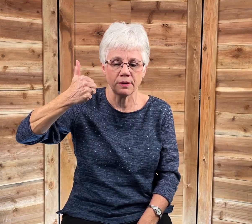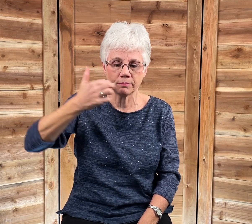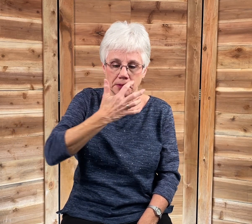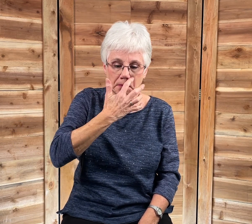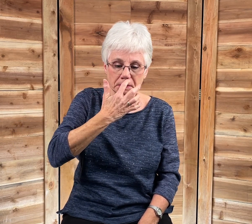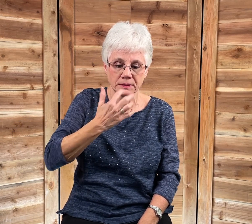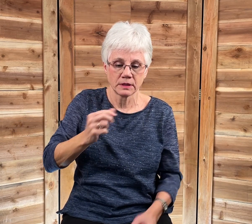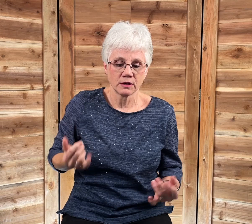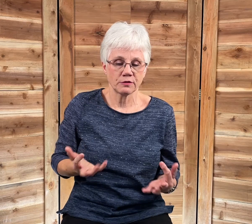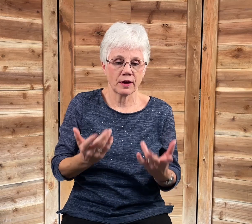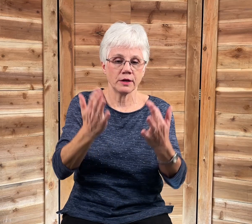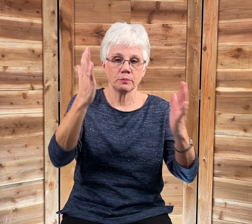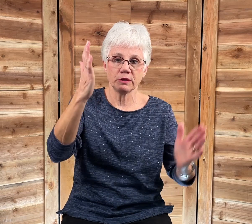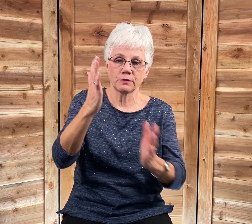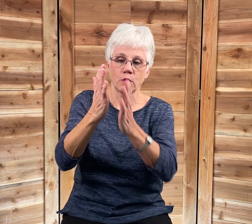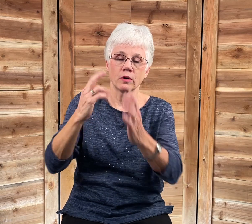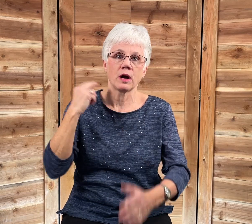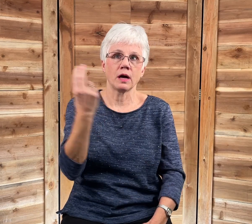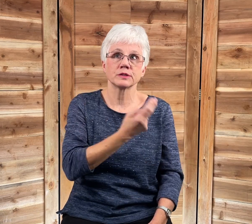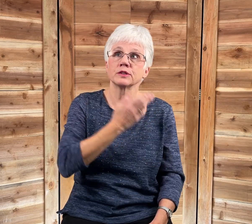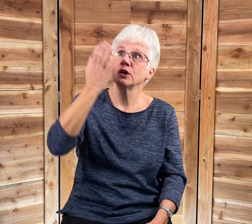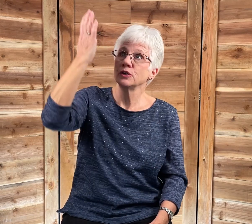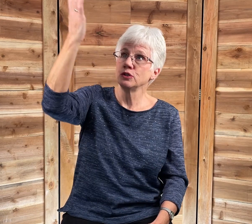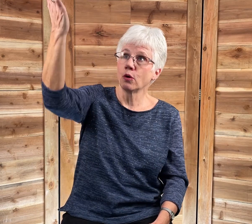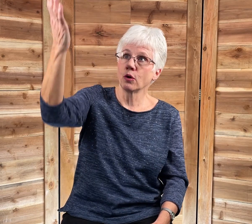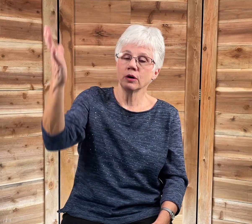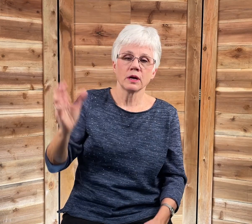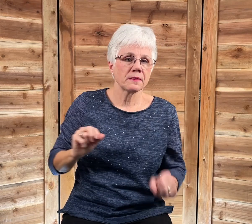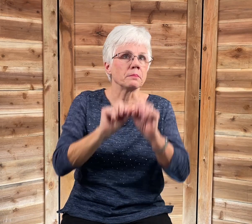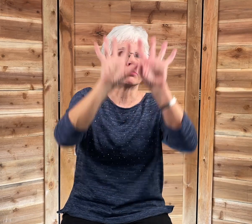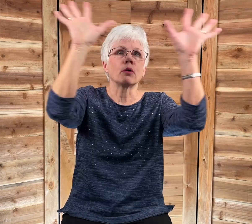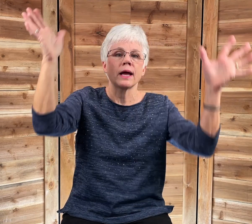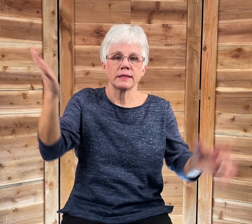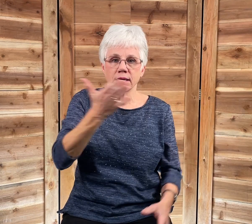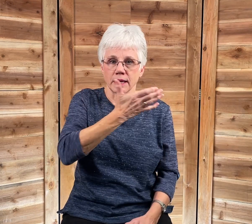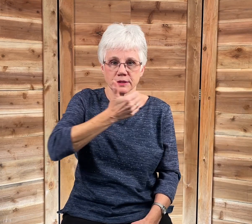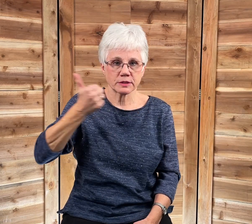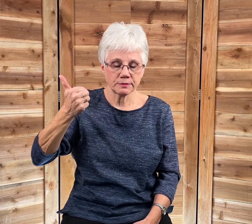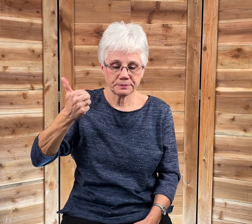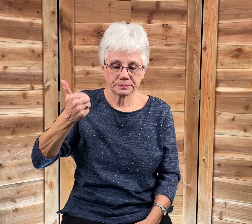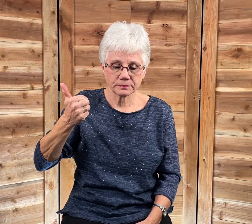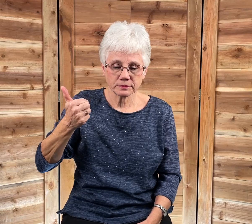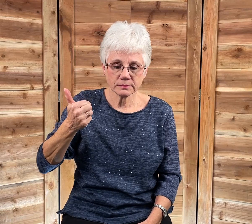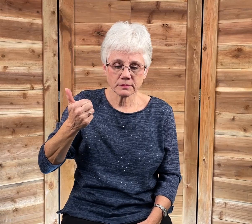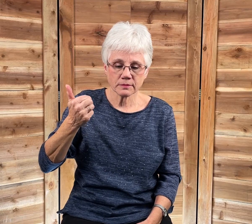10 thumb right there. Fire before us. You're the brightest.